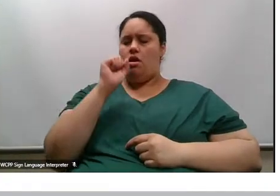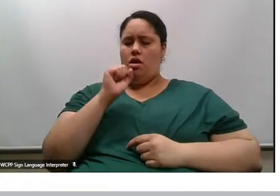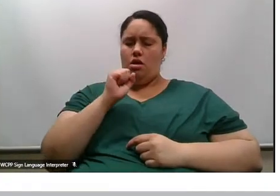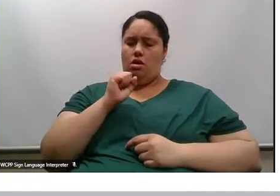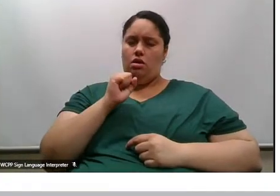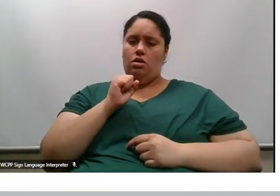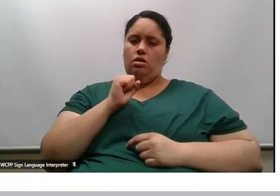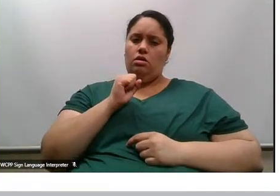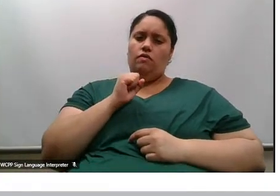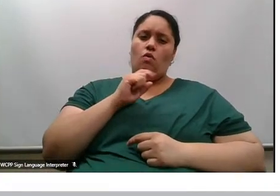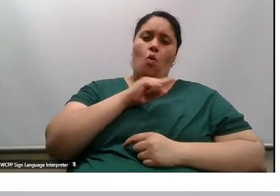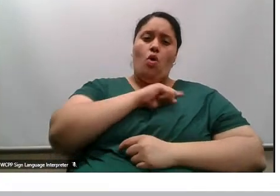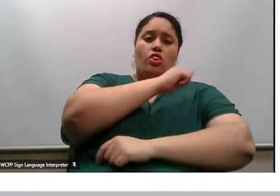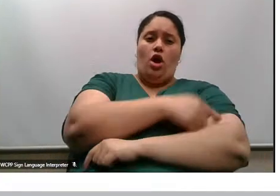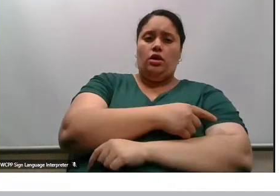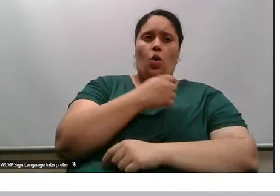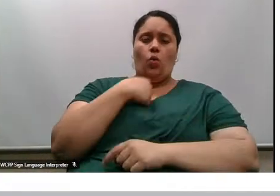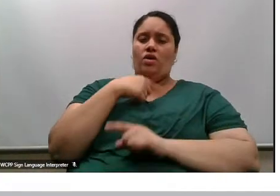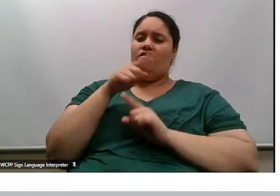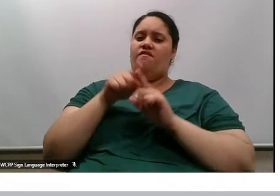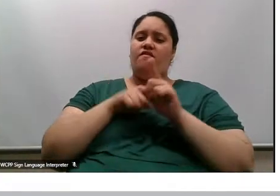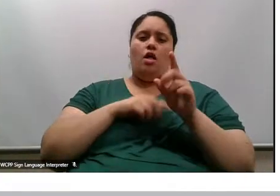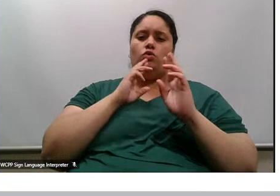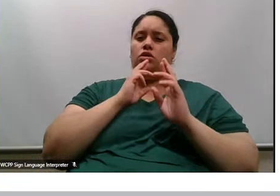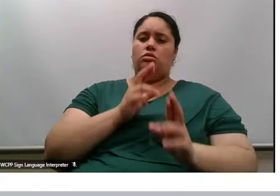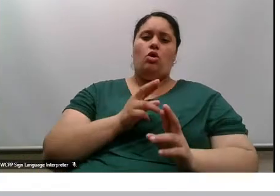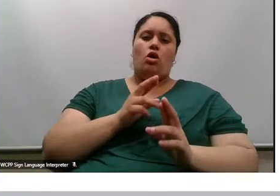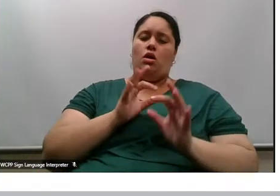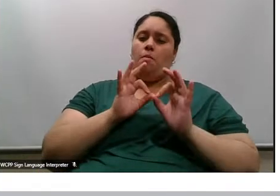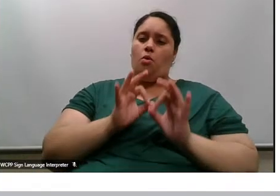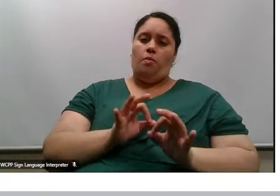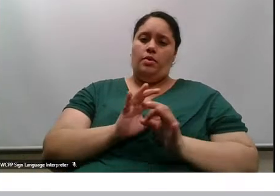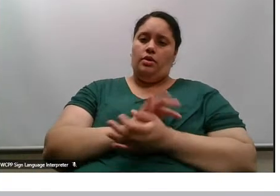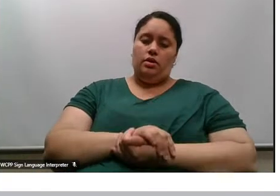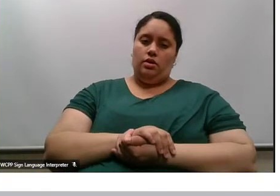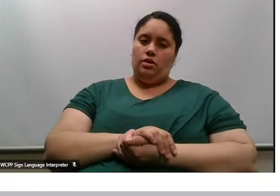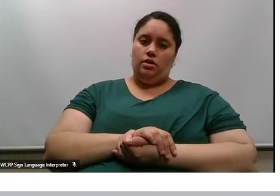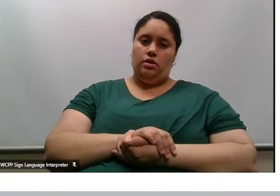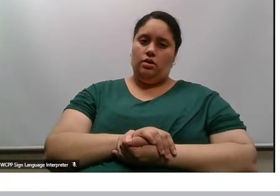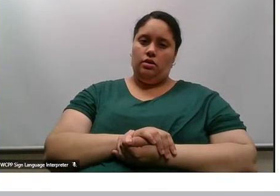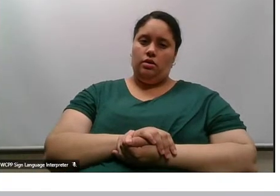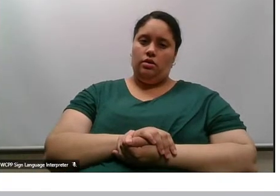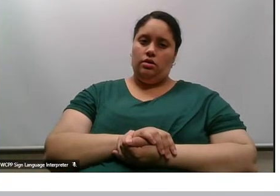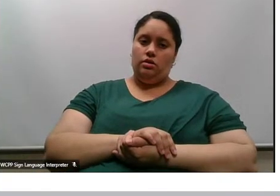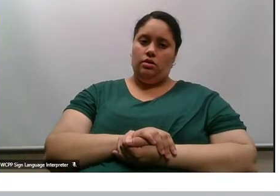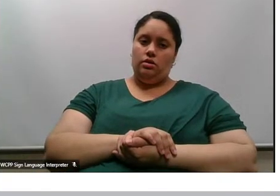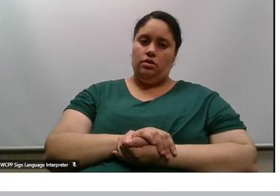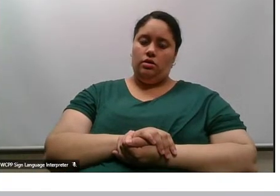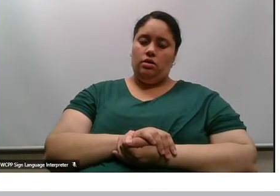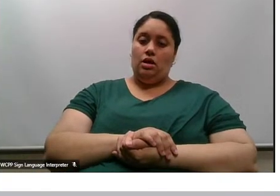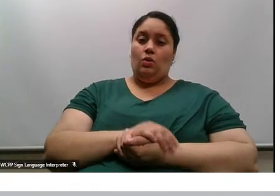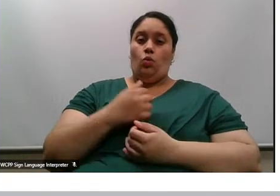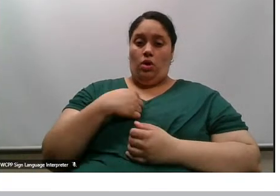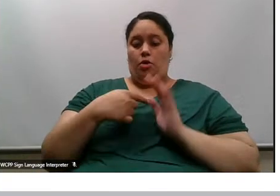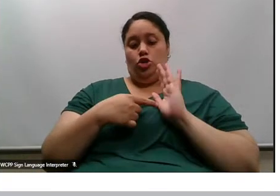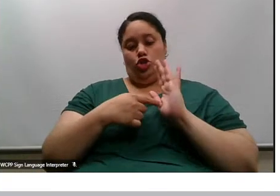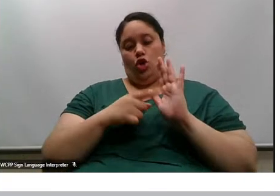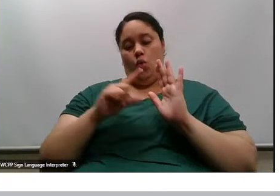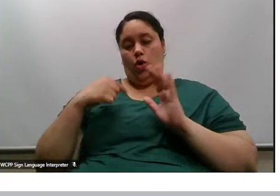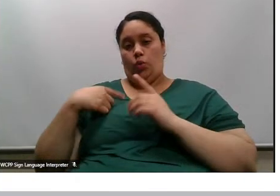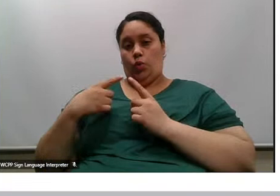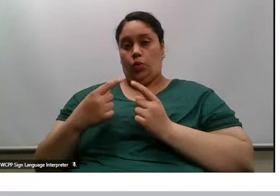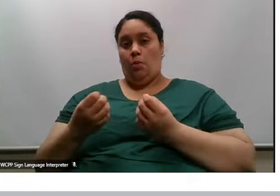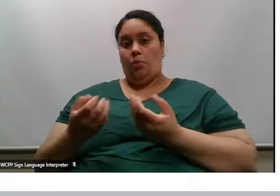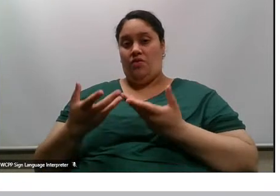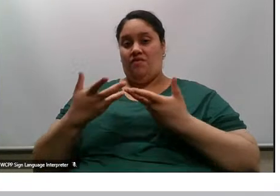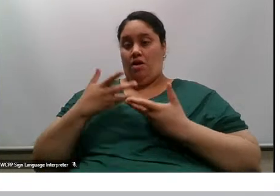the authority, we failed to respond to it appropriately. And we must demonstrate what we have done, provided that has come to our